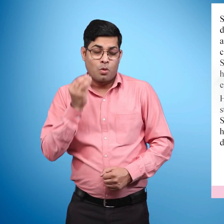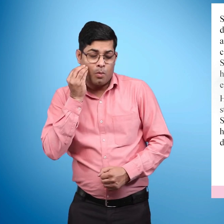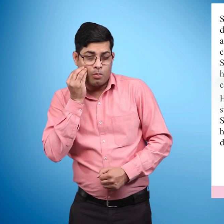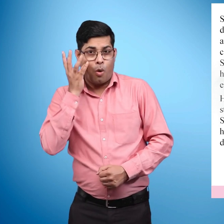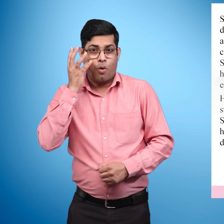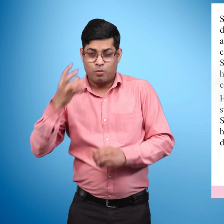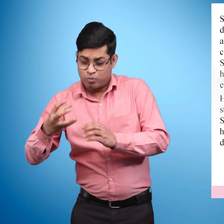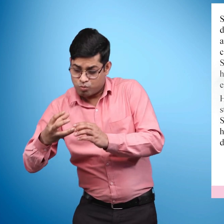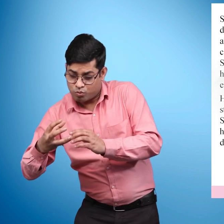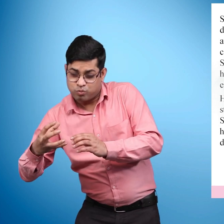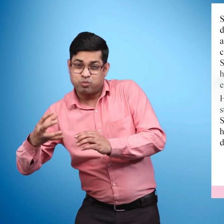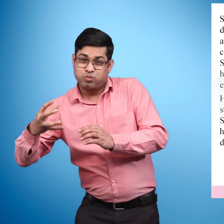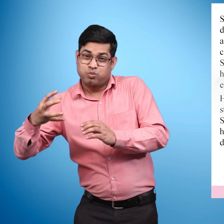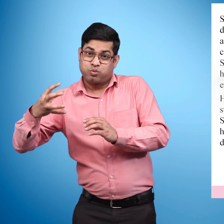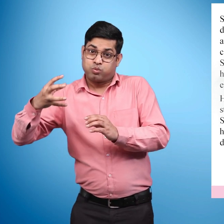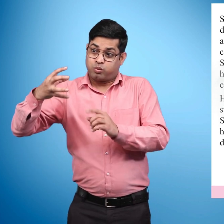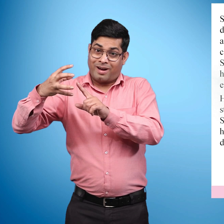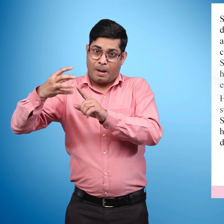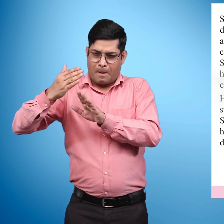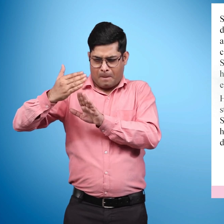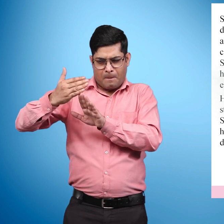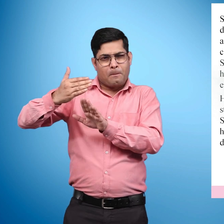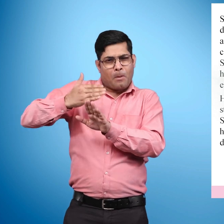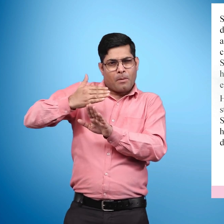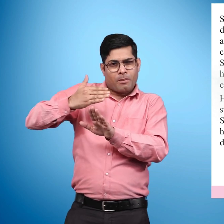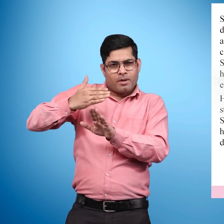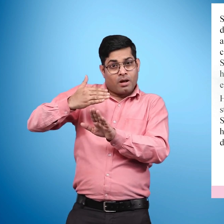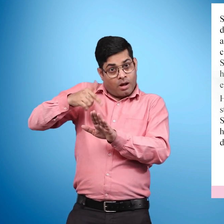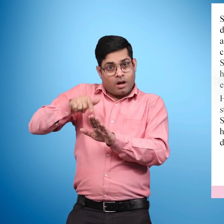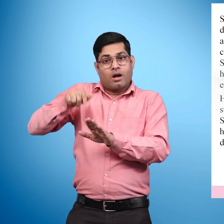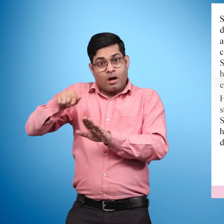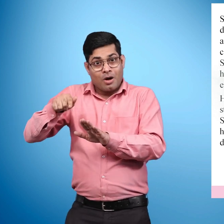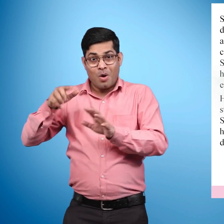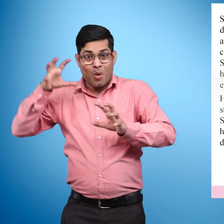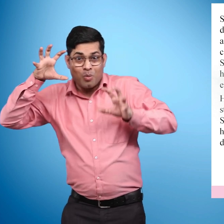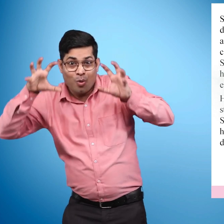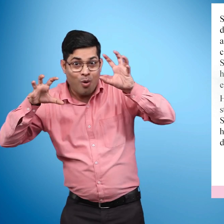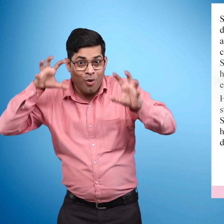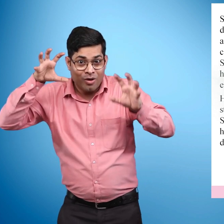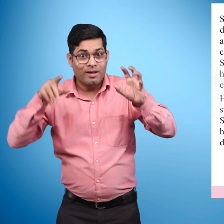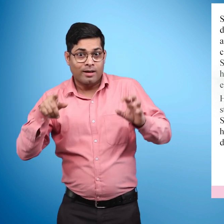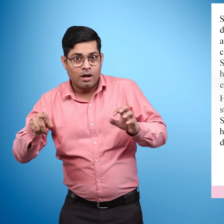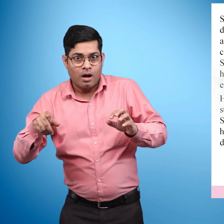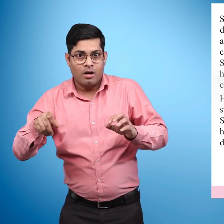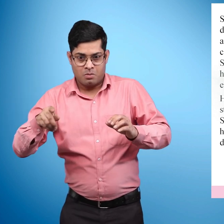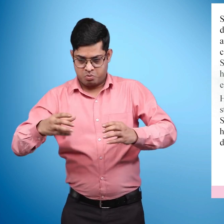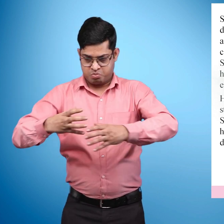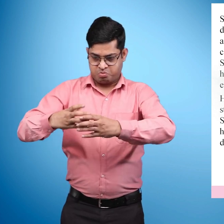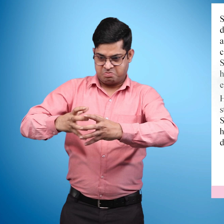50. Sure enough, just before the break of dawn, the ghost approached the bed armed with